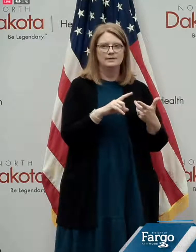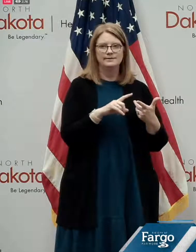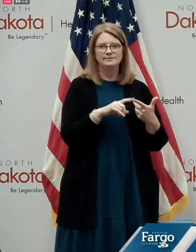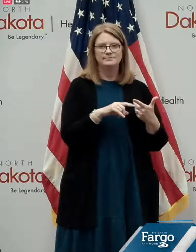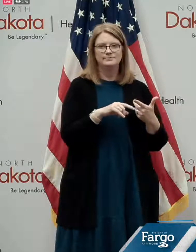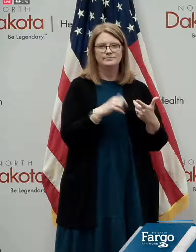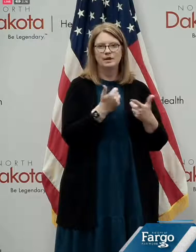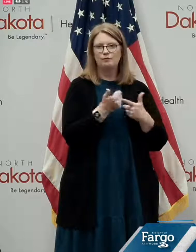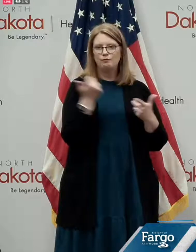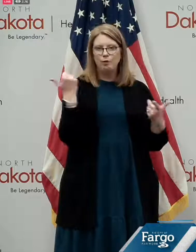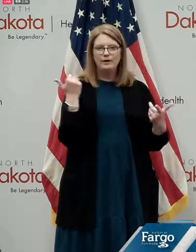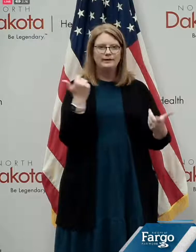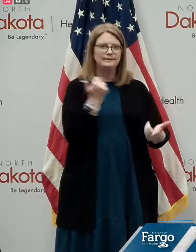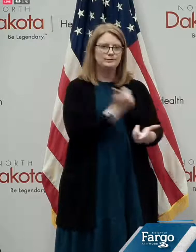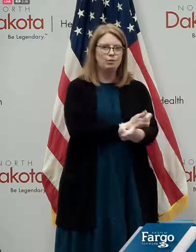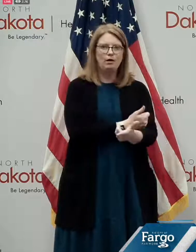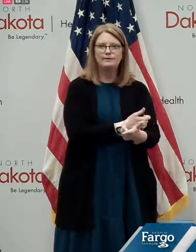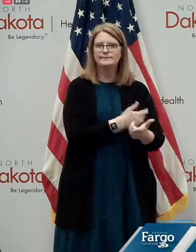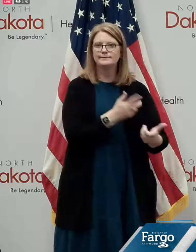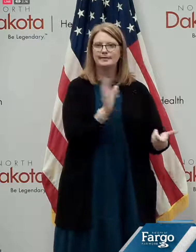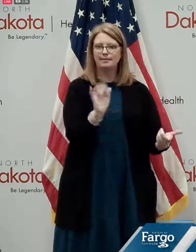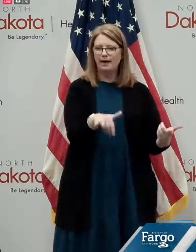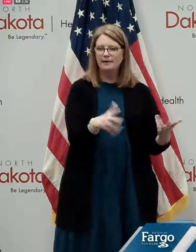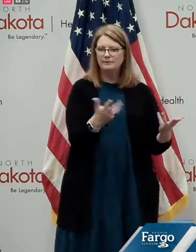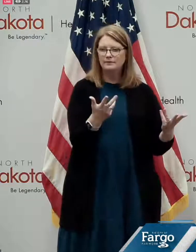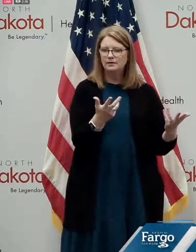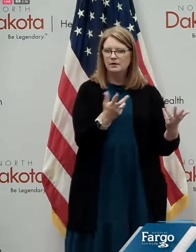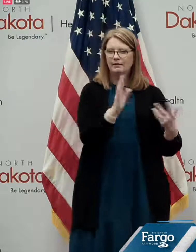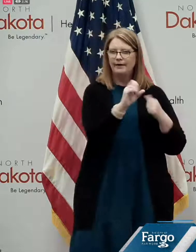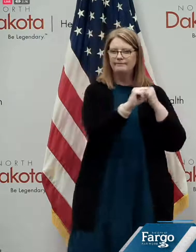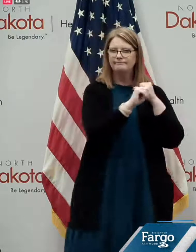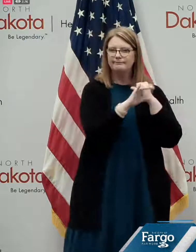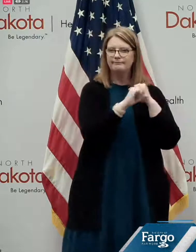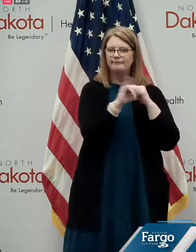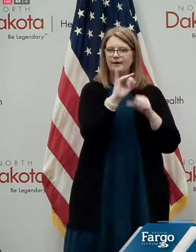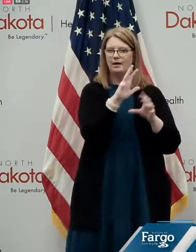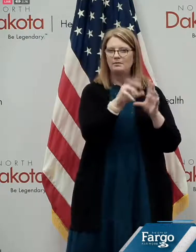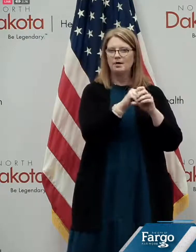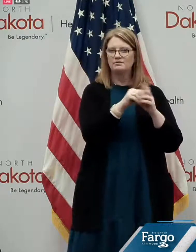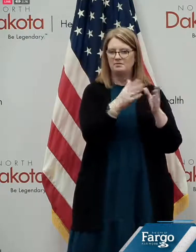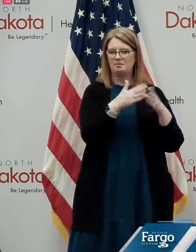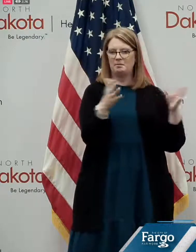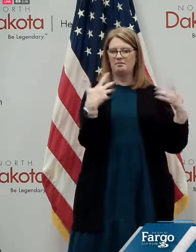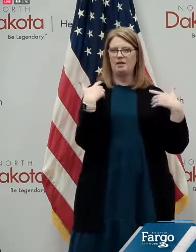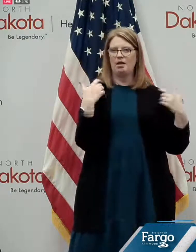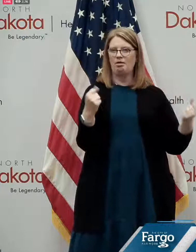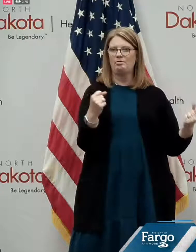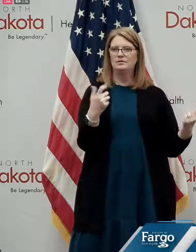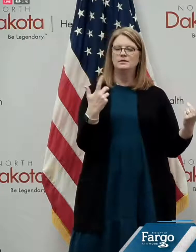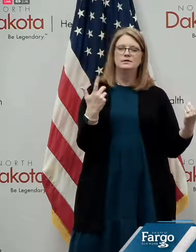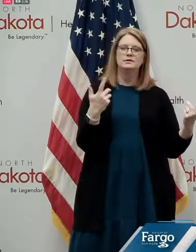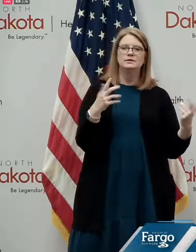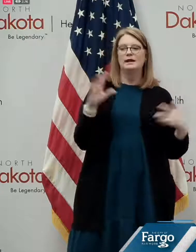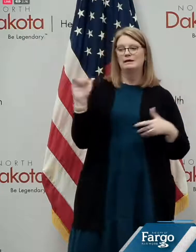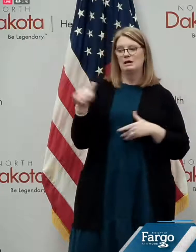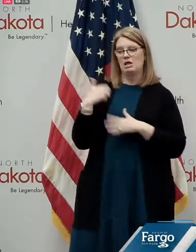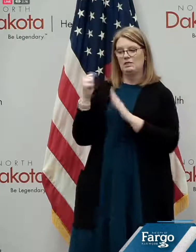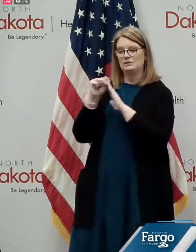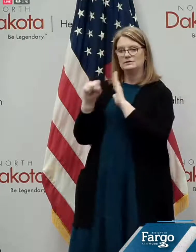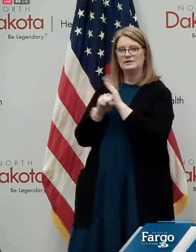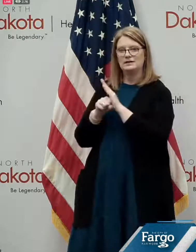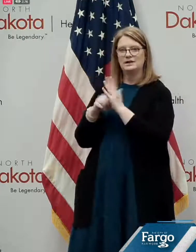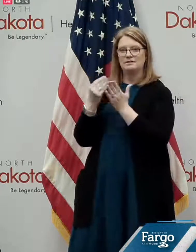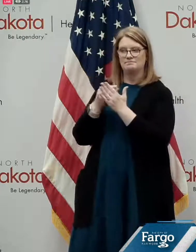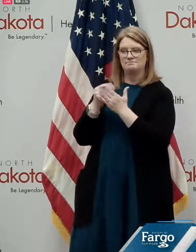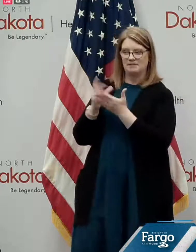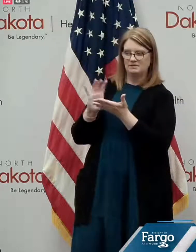avoiding, drugs. I mean, those things. I mean, their campaigns have been a part of public health forever, and they in other states have put a lot of dollars